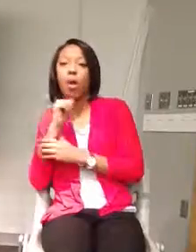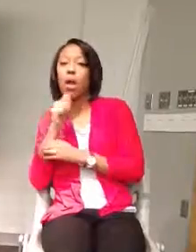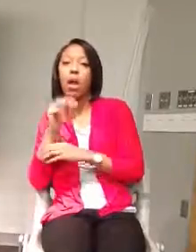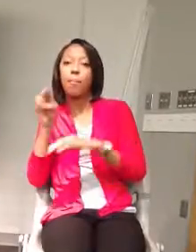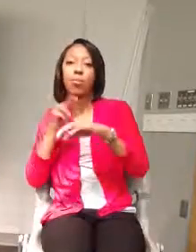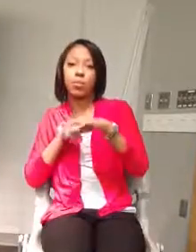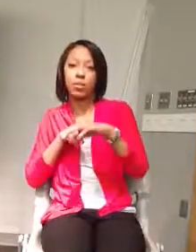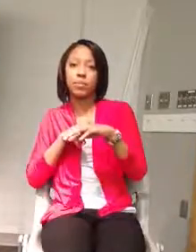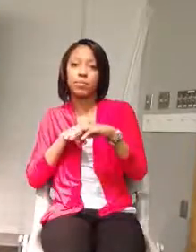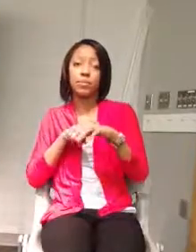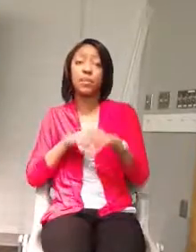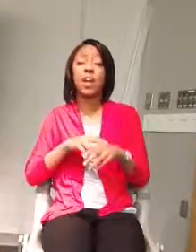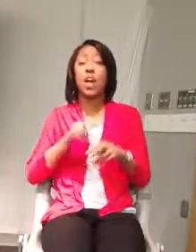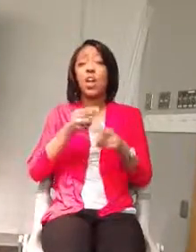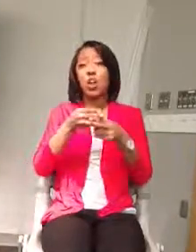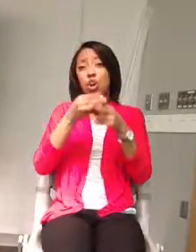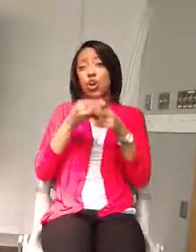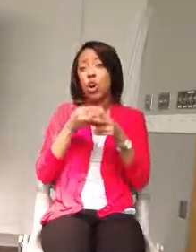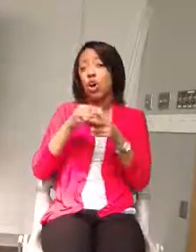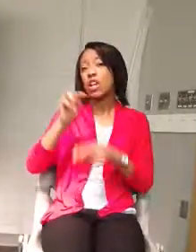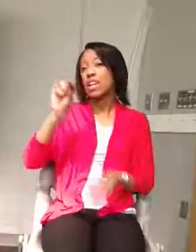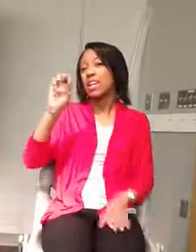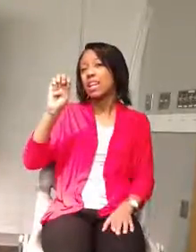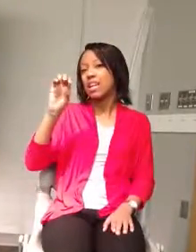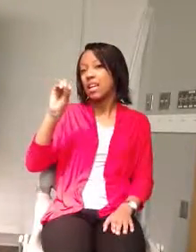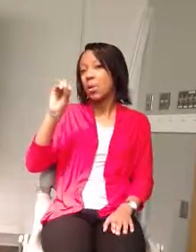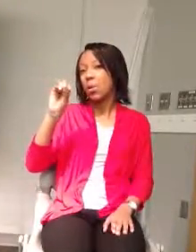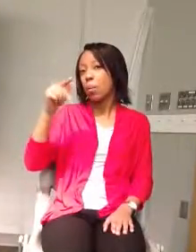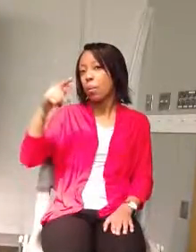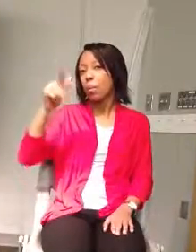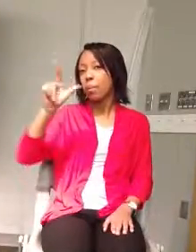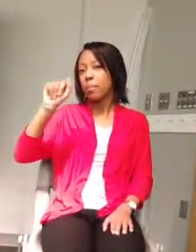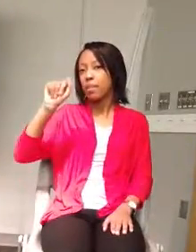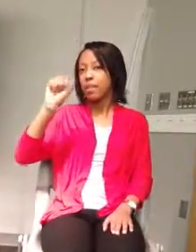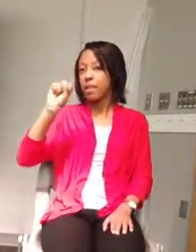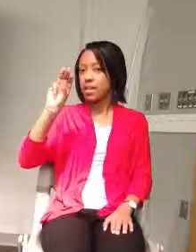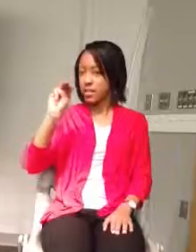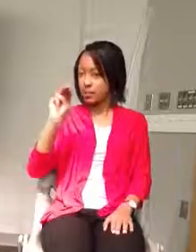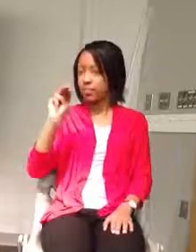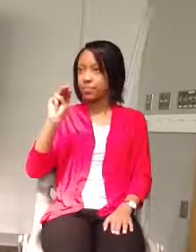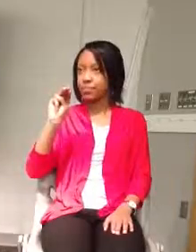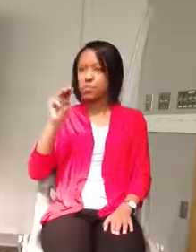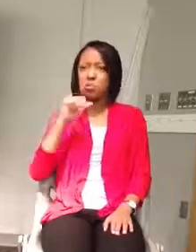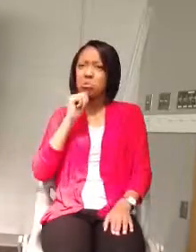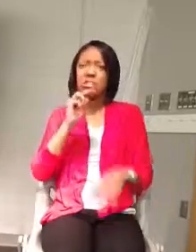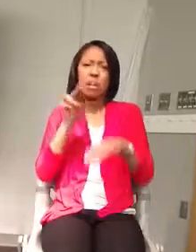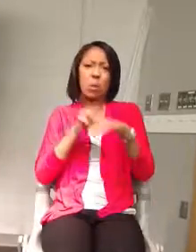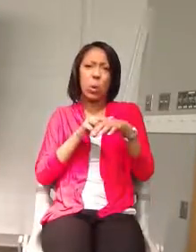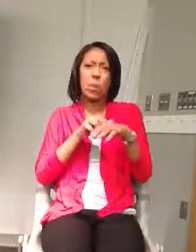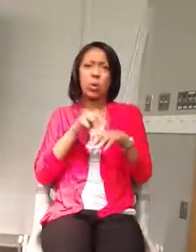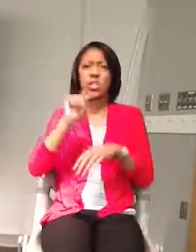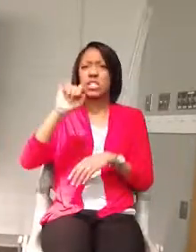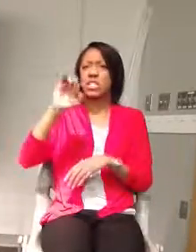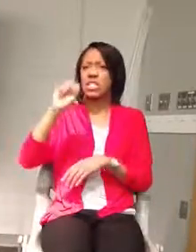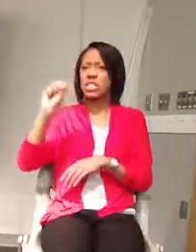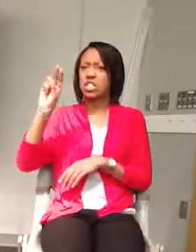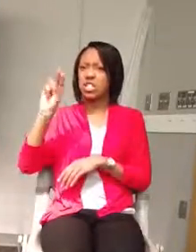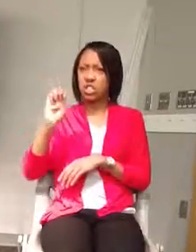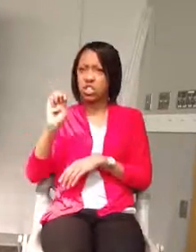neoplasm, which is a new abnormal tissue with no function. And then you have tumor